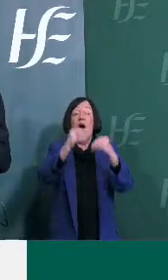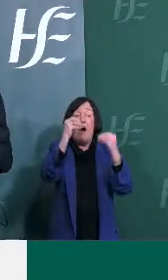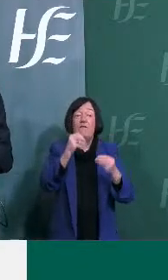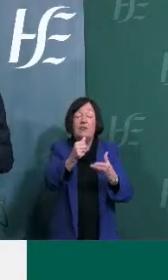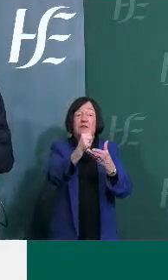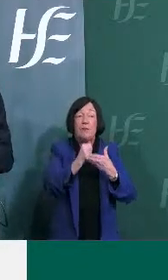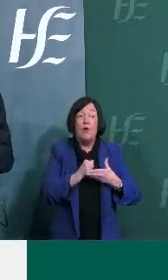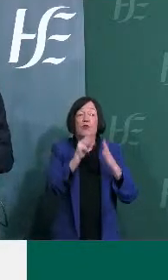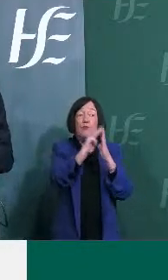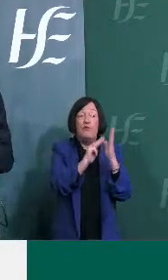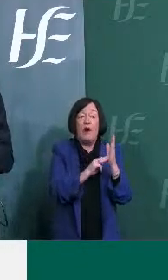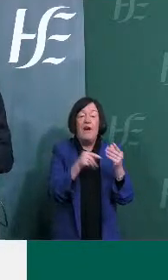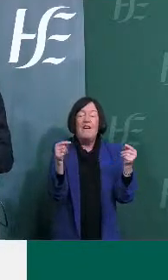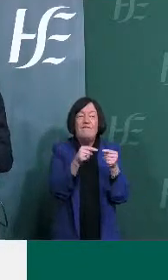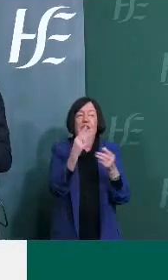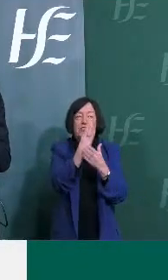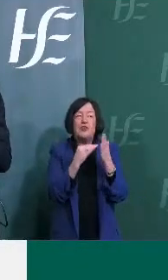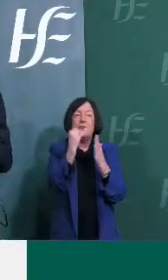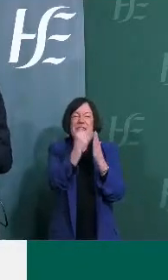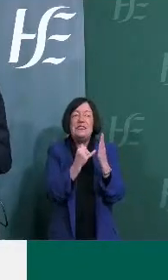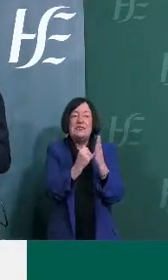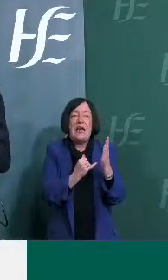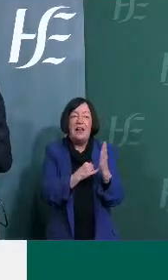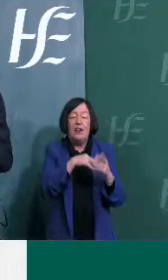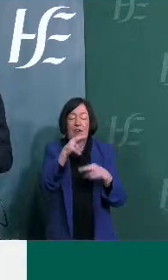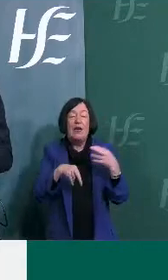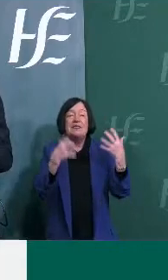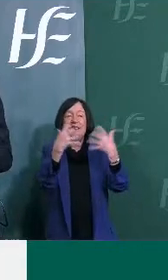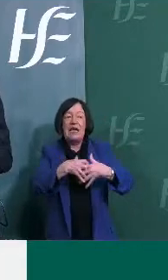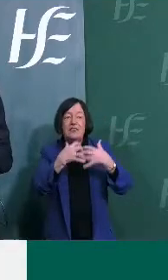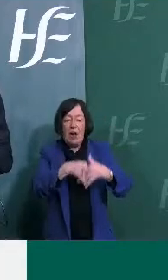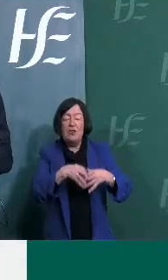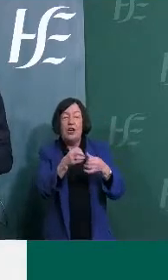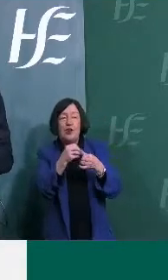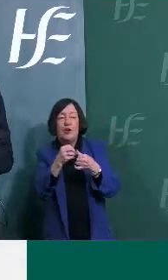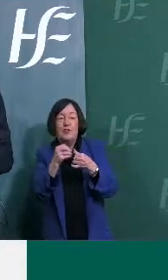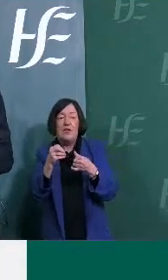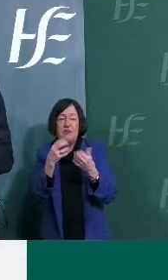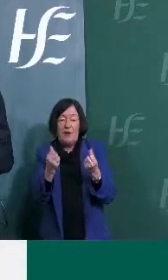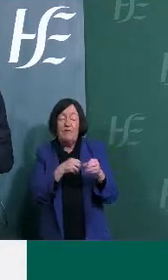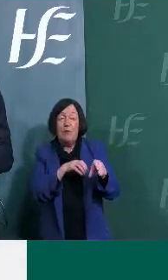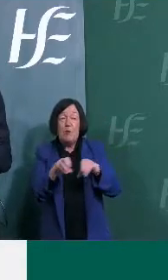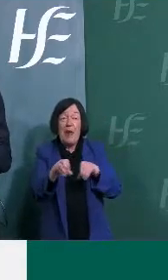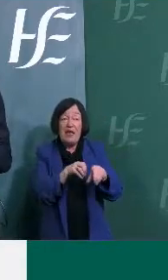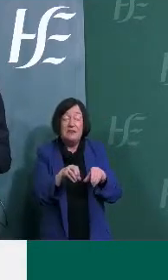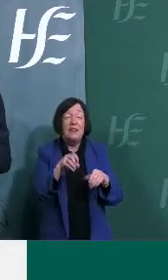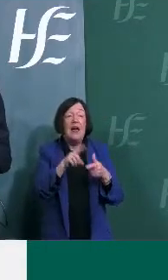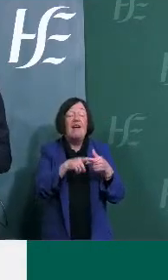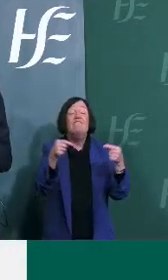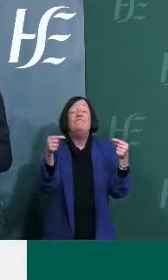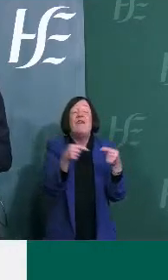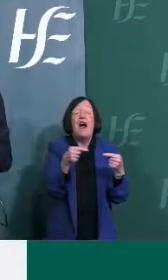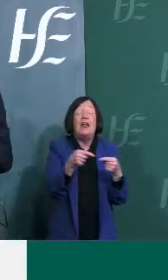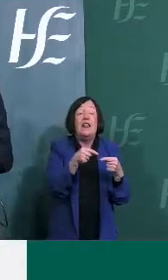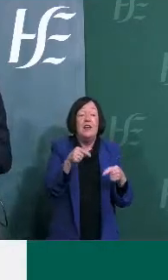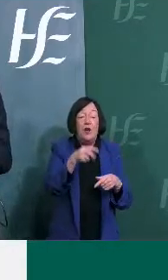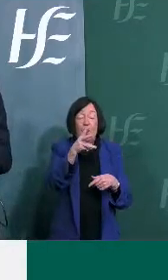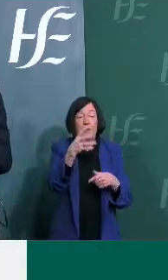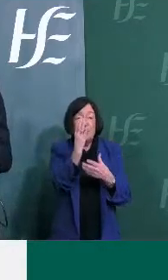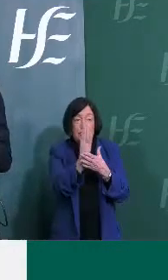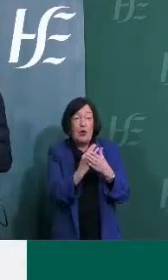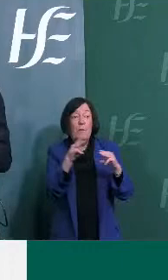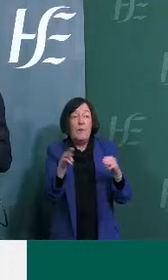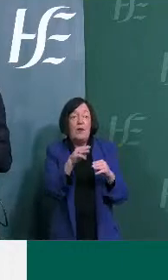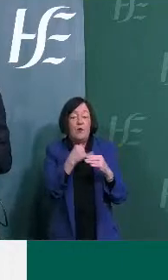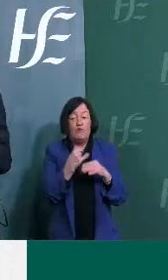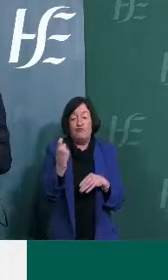support the programme, and we're finalising some details on that around the technology and other things that we need to put in place for that. And finally then, there will be some people